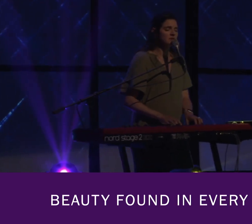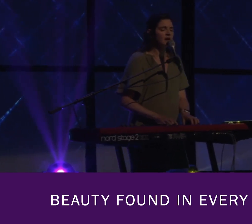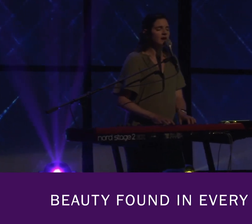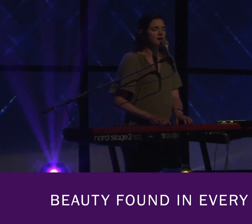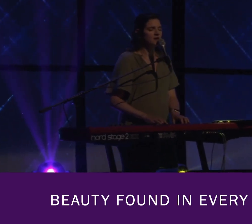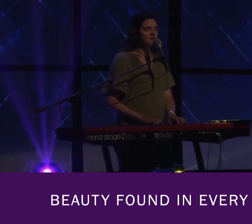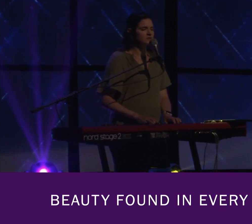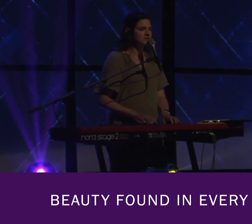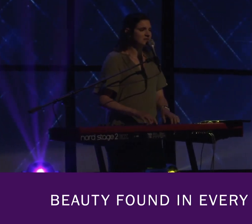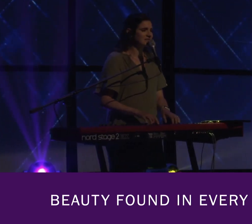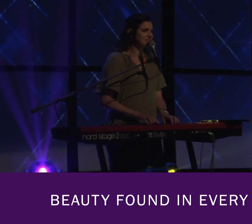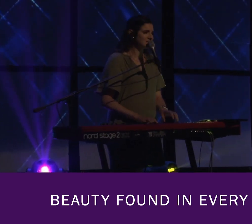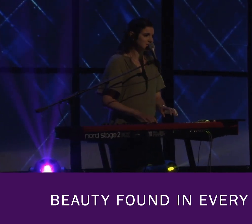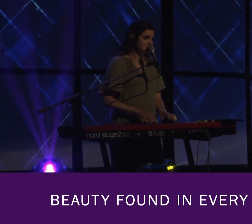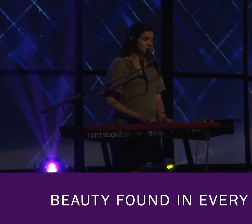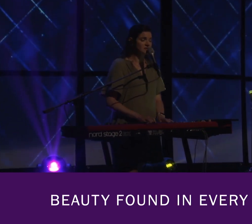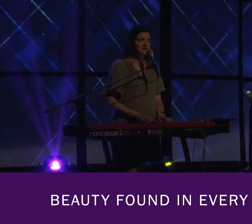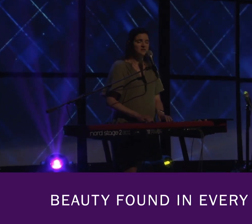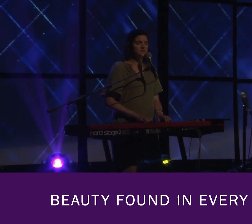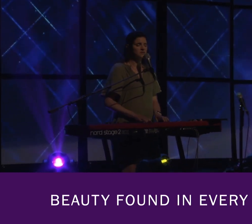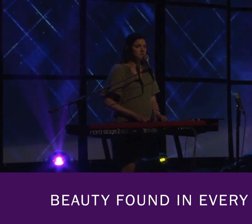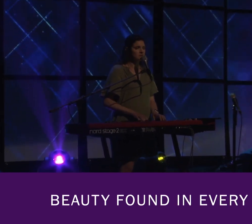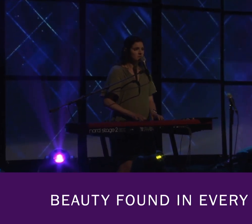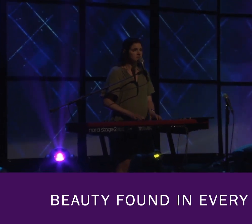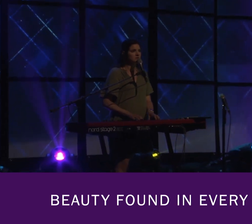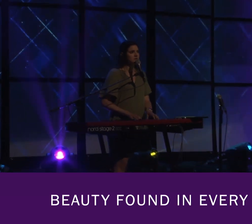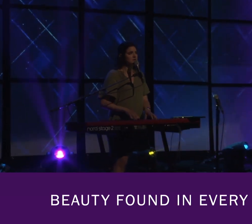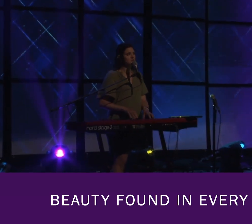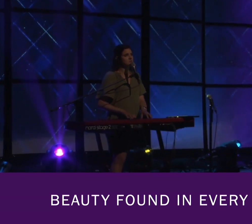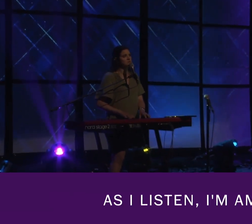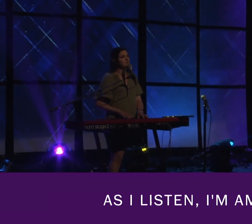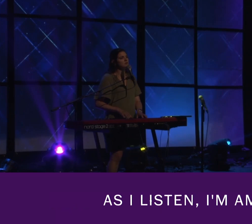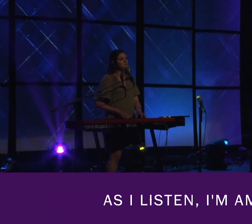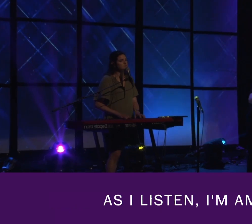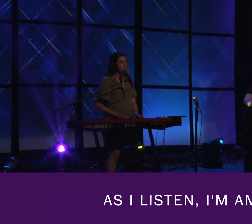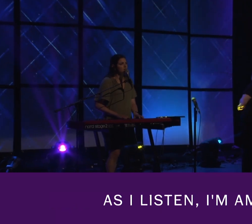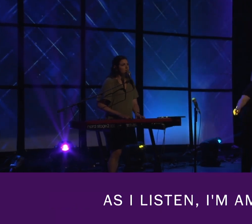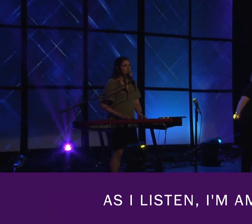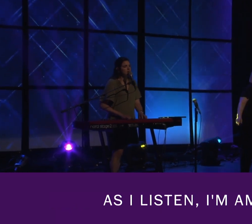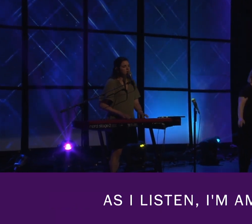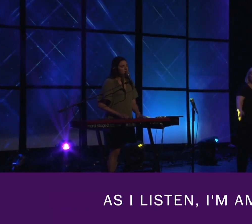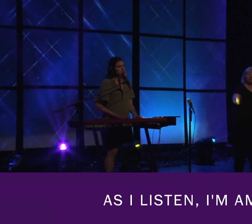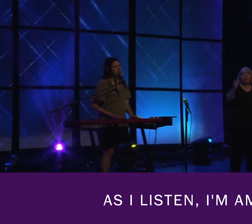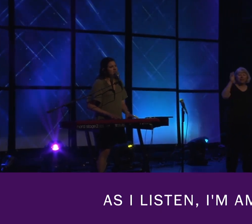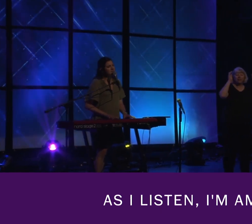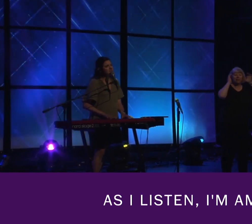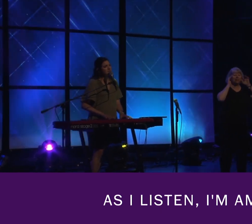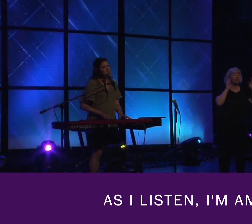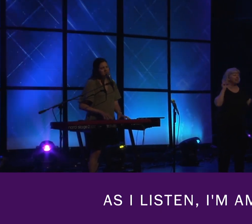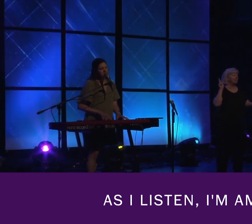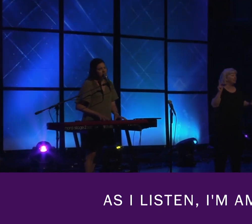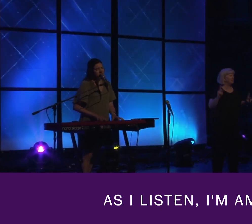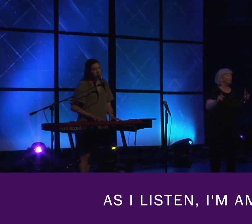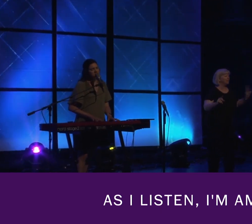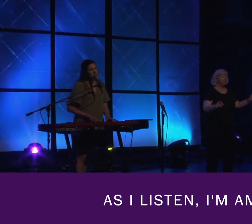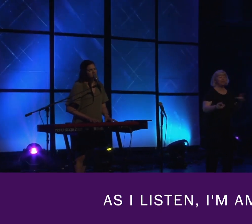Beauty found in every difference. As